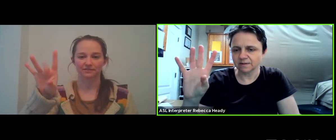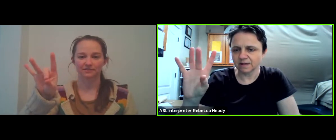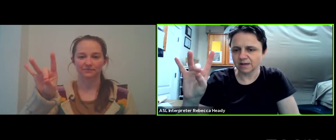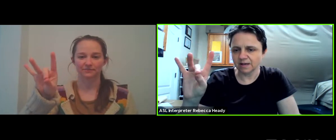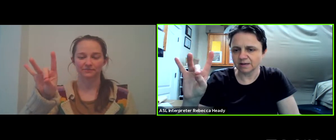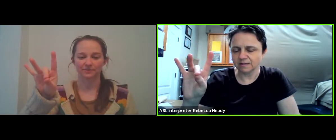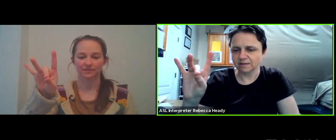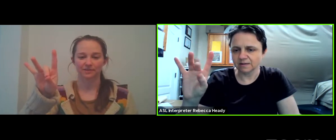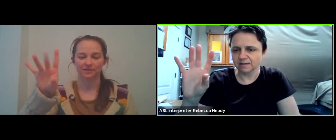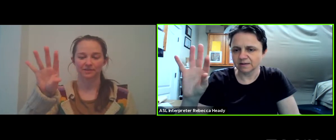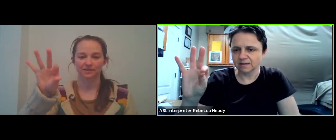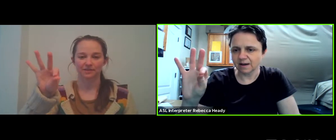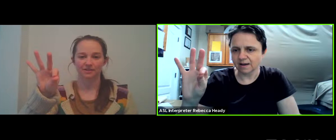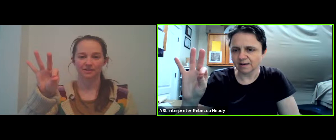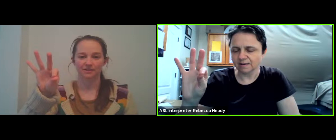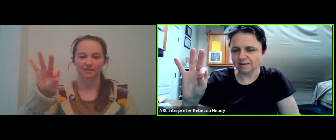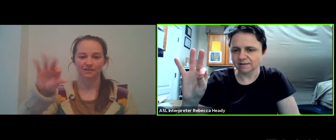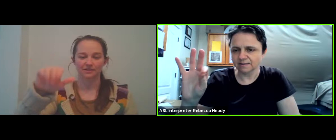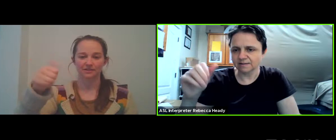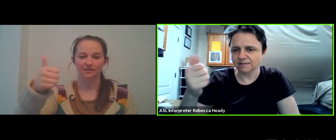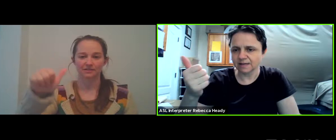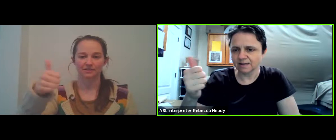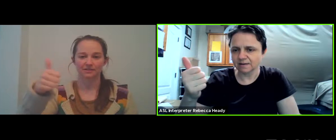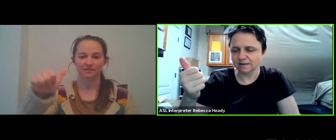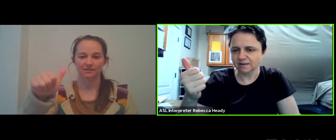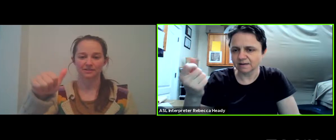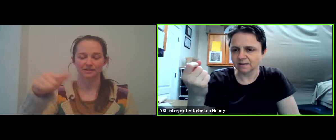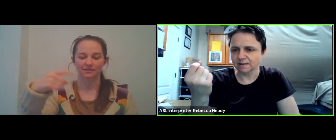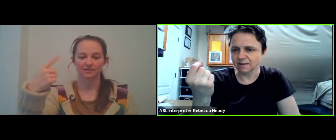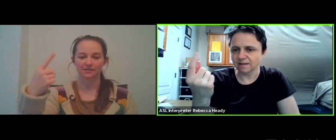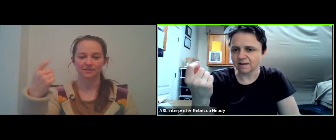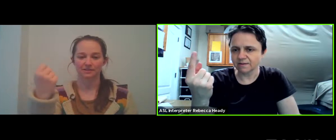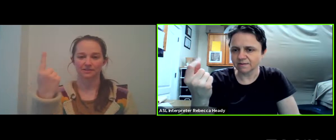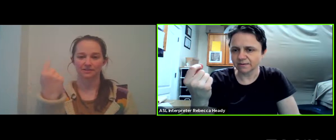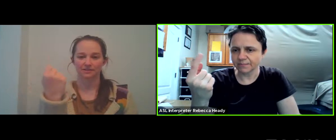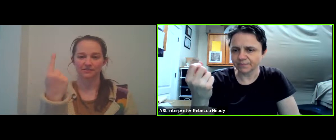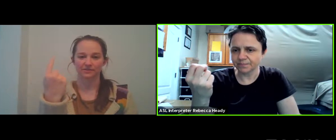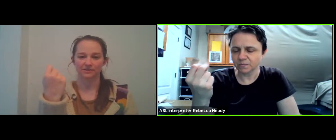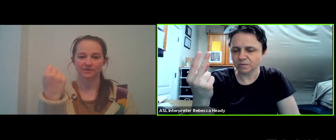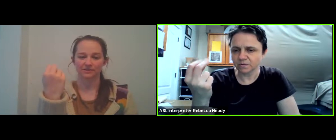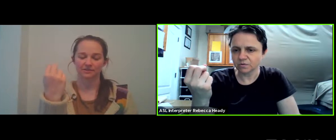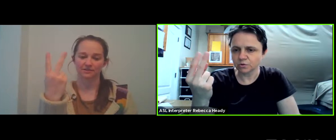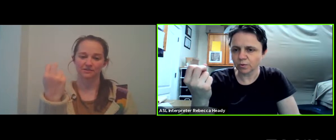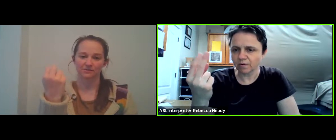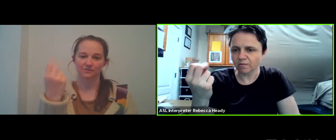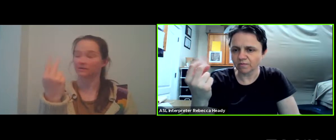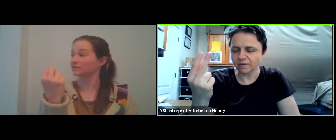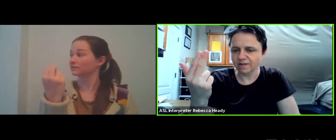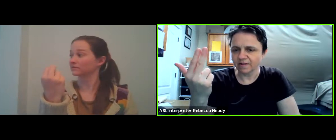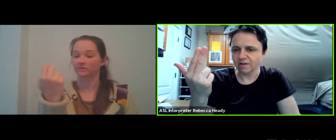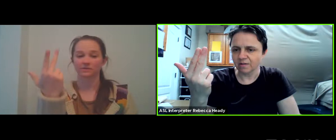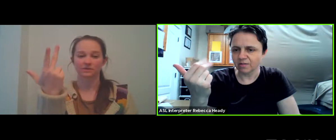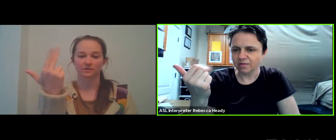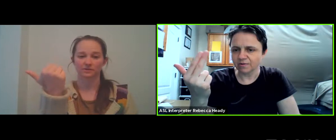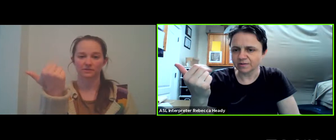7, 8, 9, 10, 11, 12,